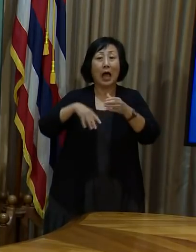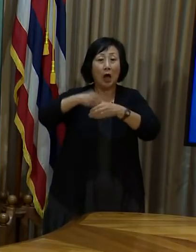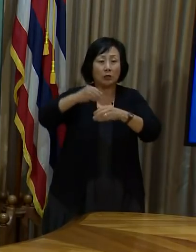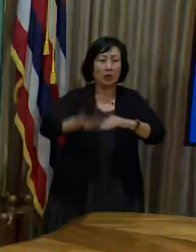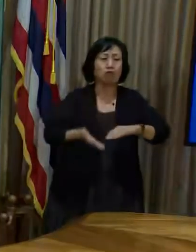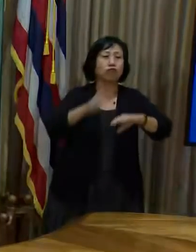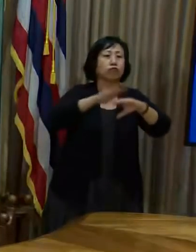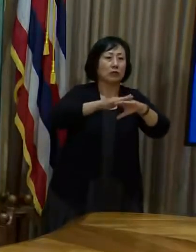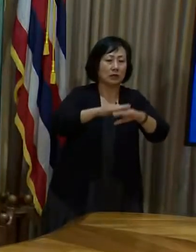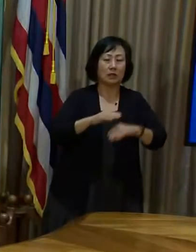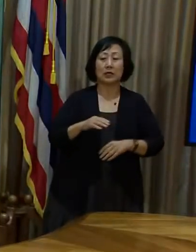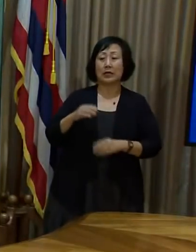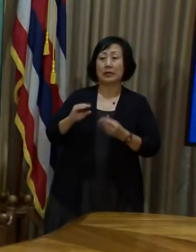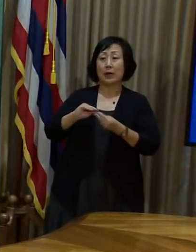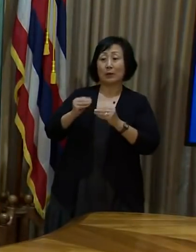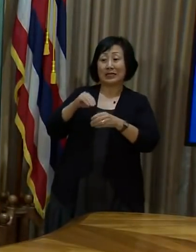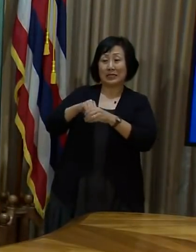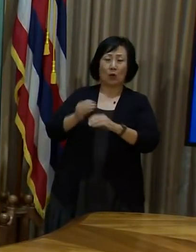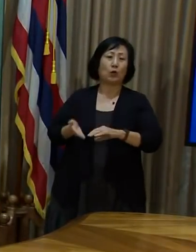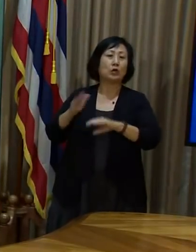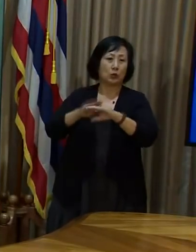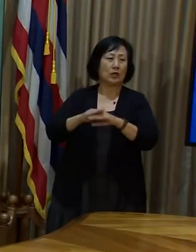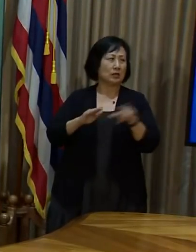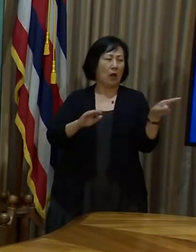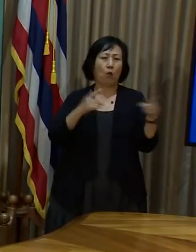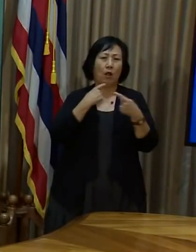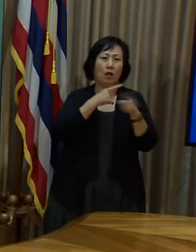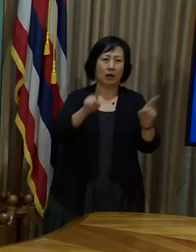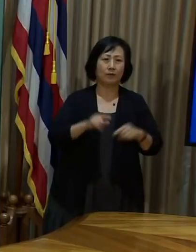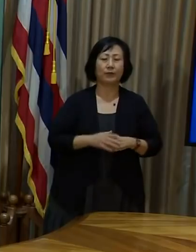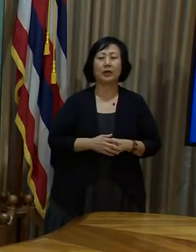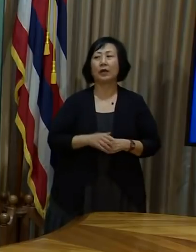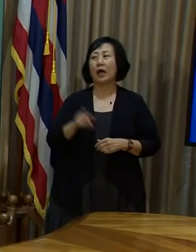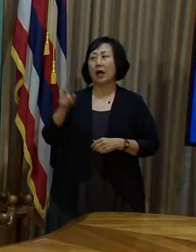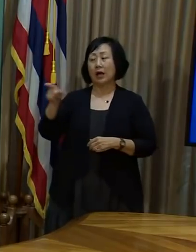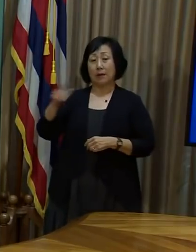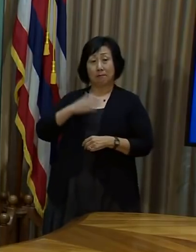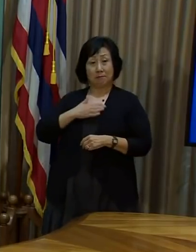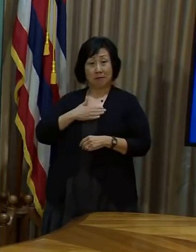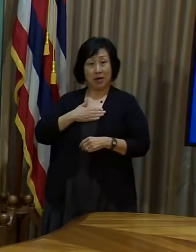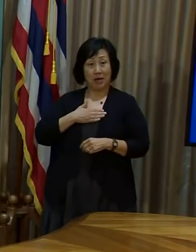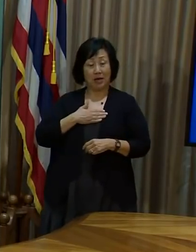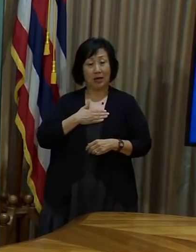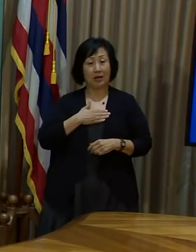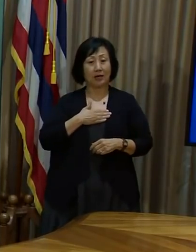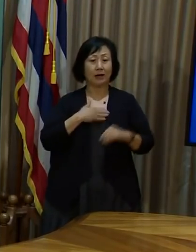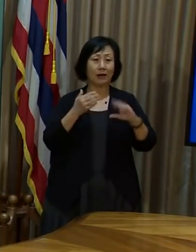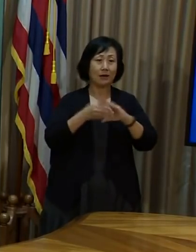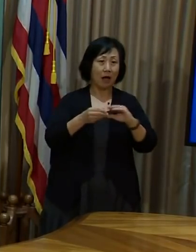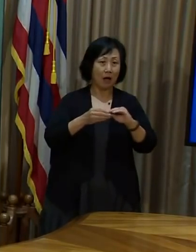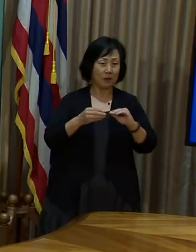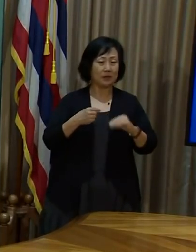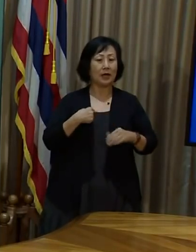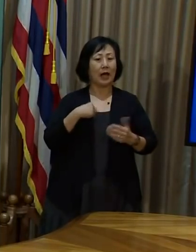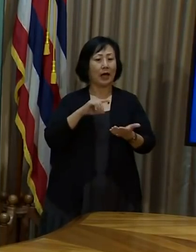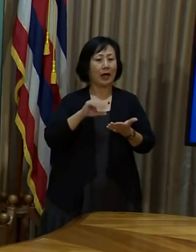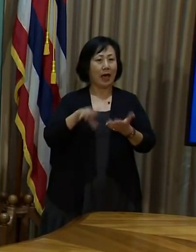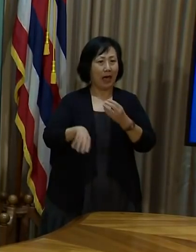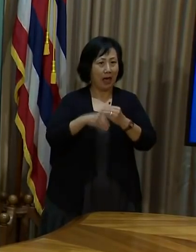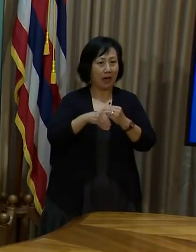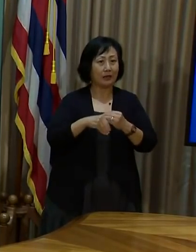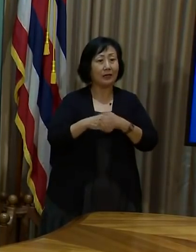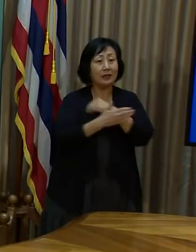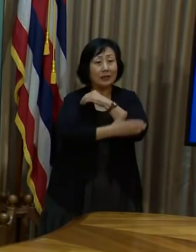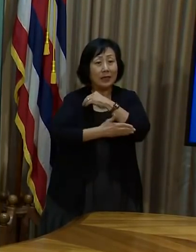outdoors and indoors. And I noted in my comments that the